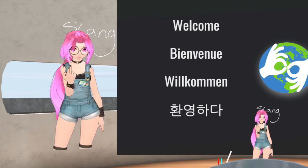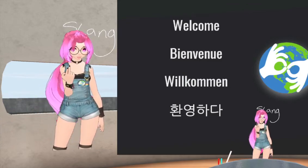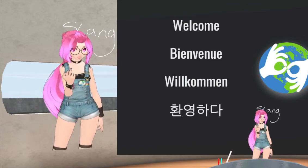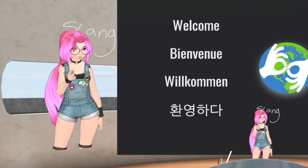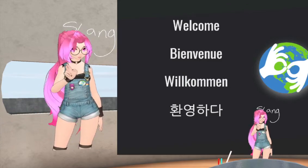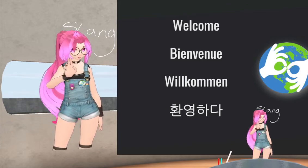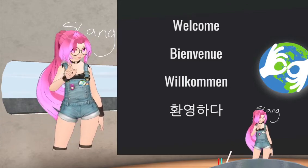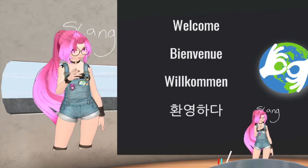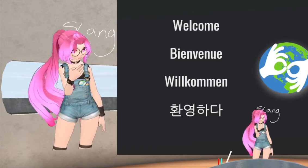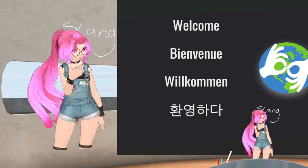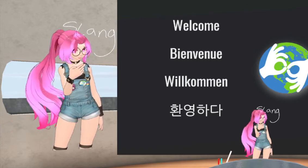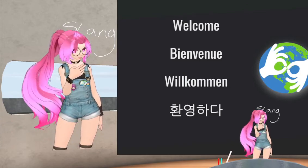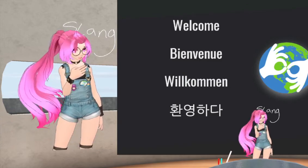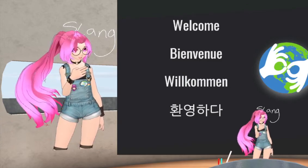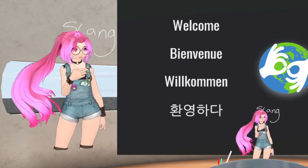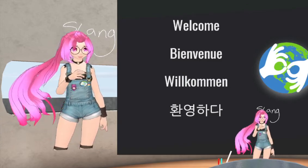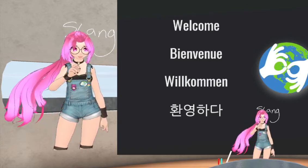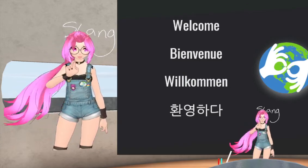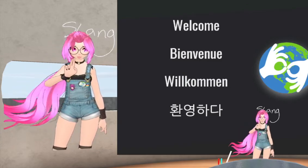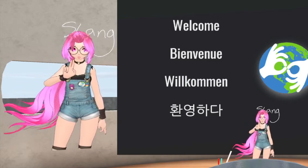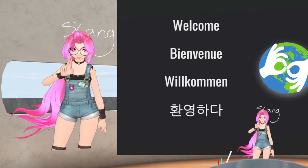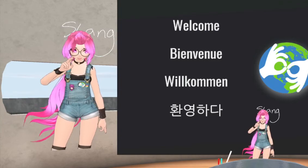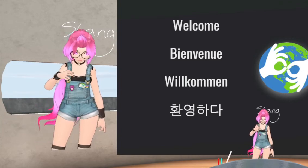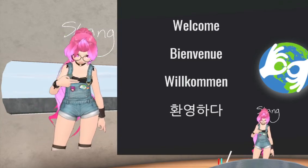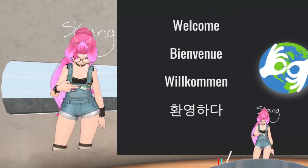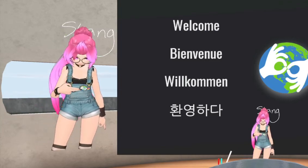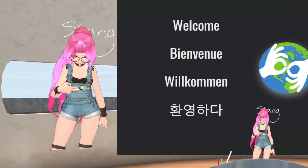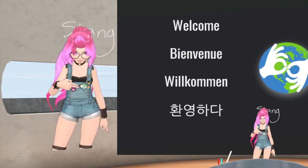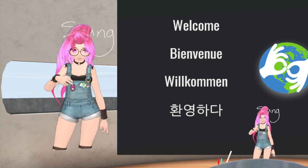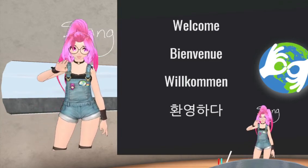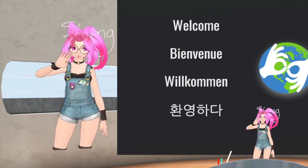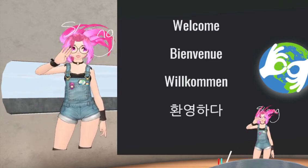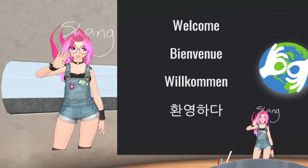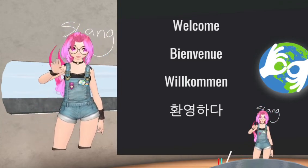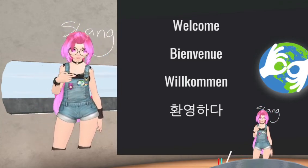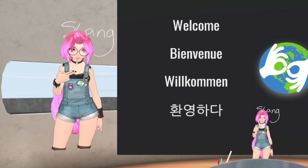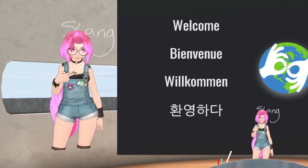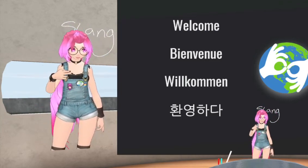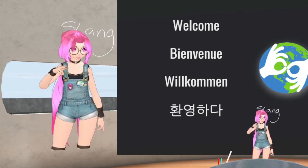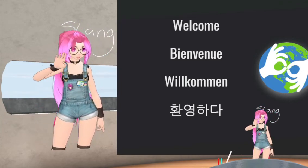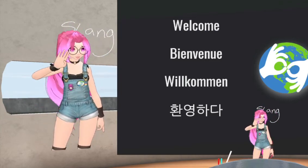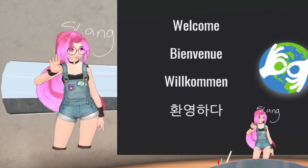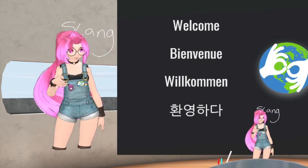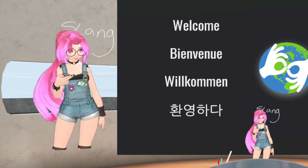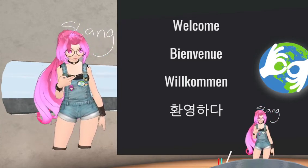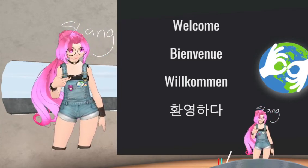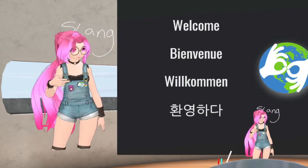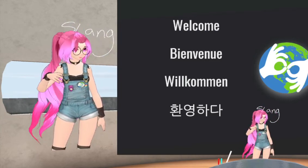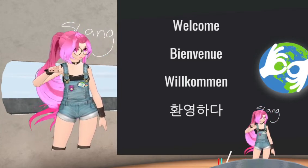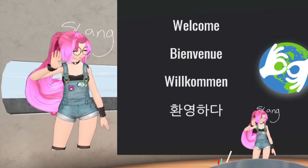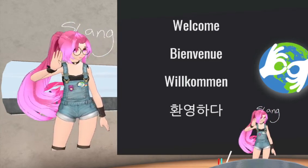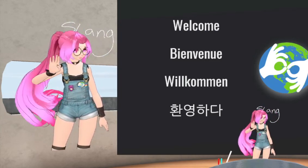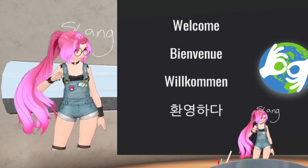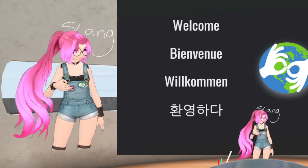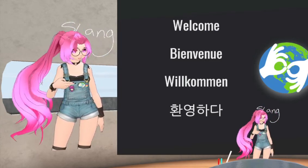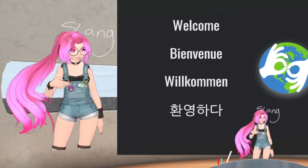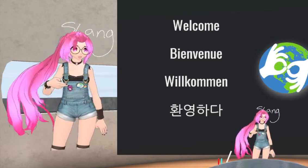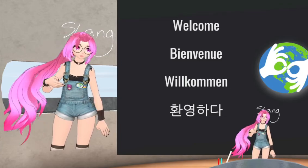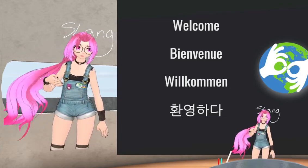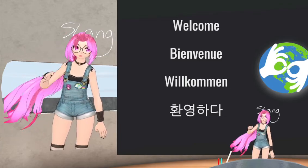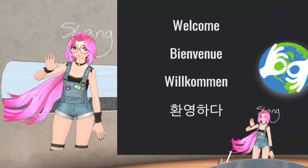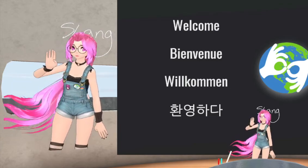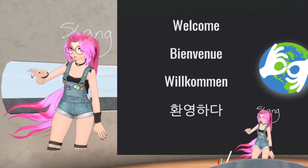that is awesome. Yep, that's so interesting. That's so interesting. I'm really listening to you and I'm paying